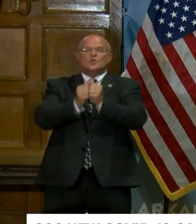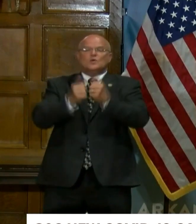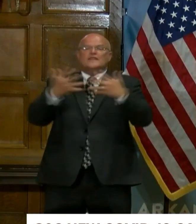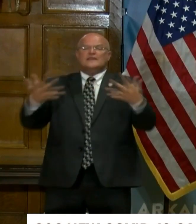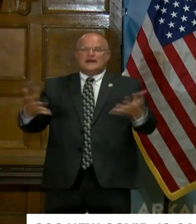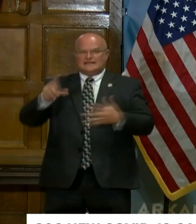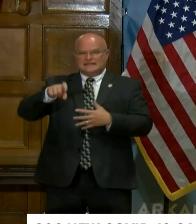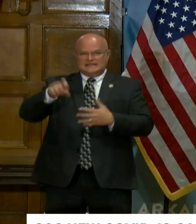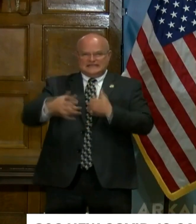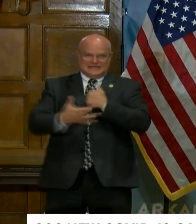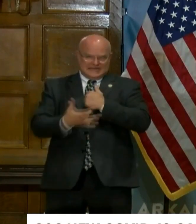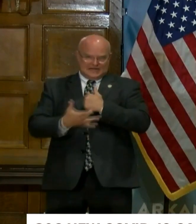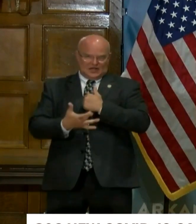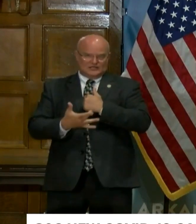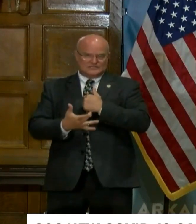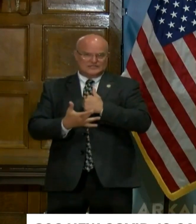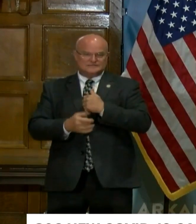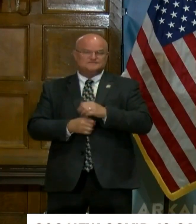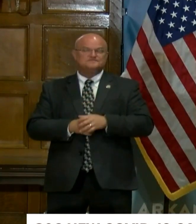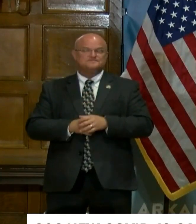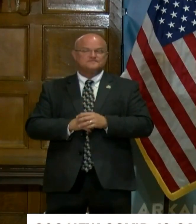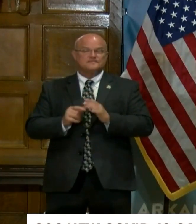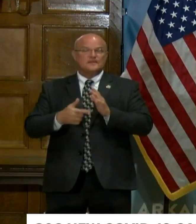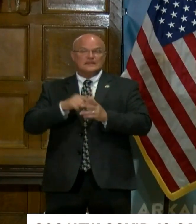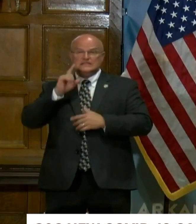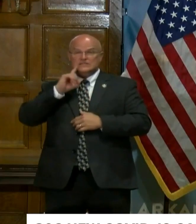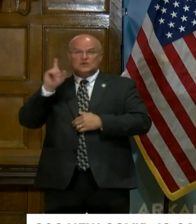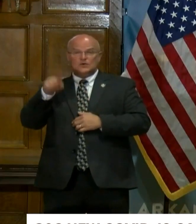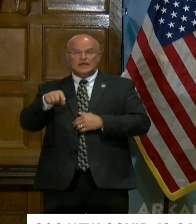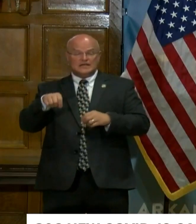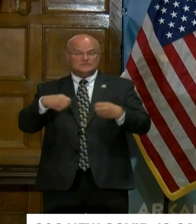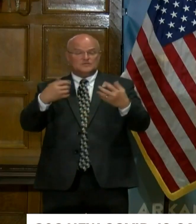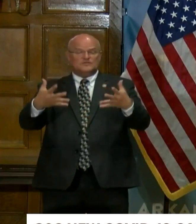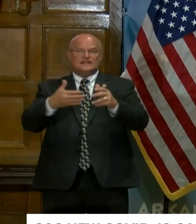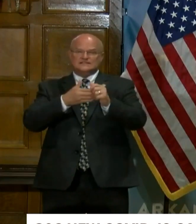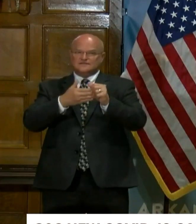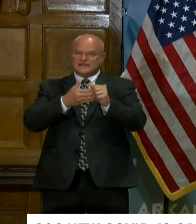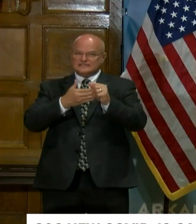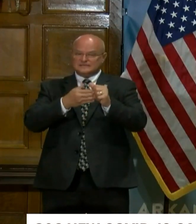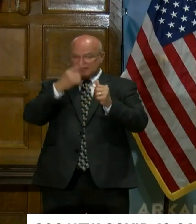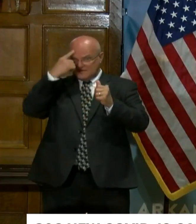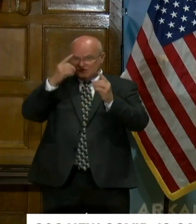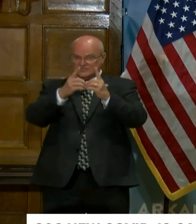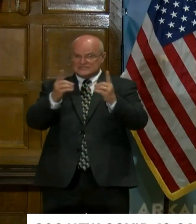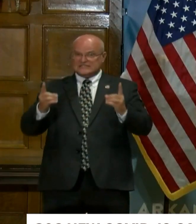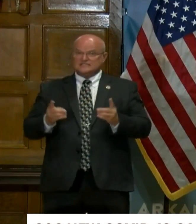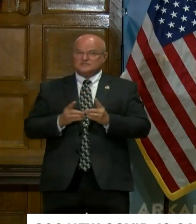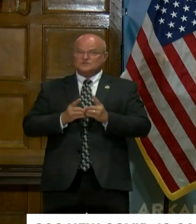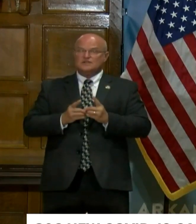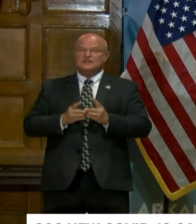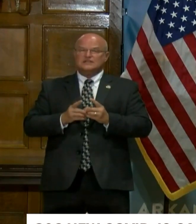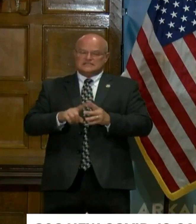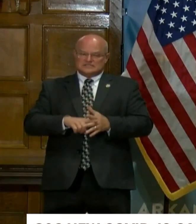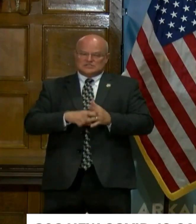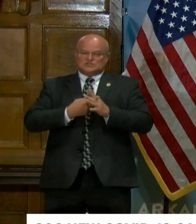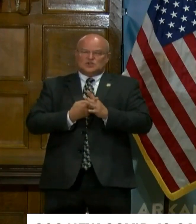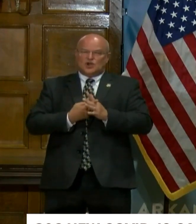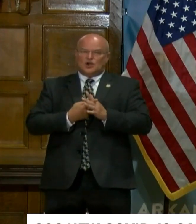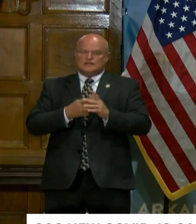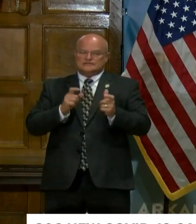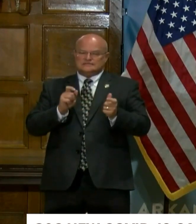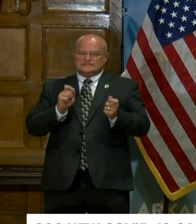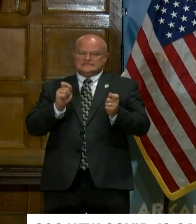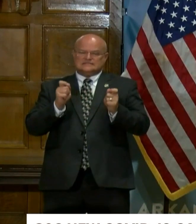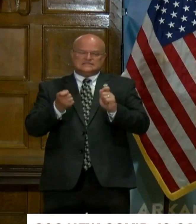needed technology. This directive provides flexibility for districts to start within a